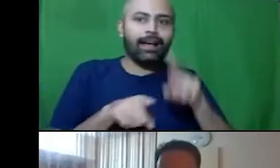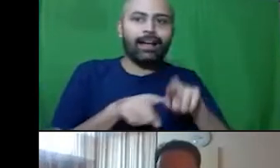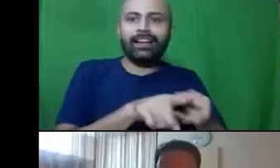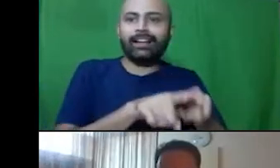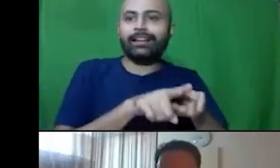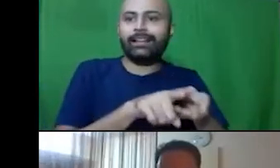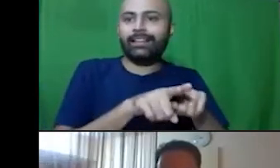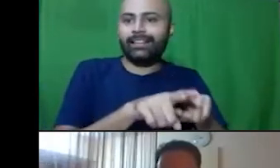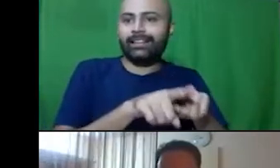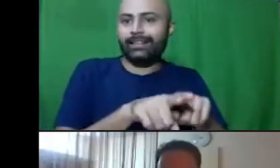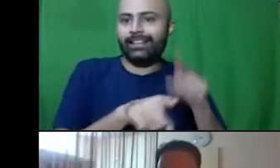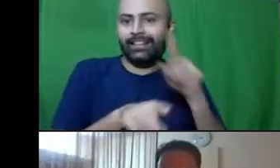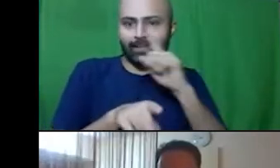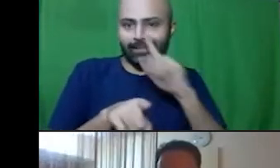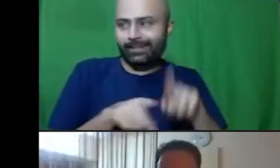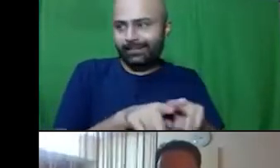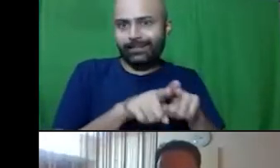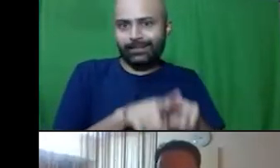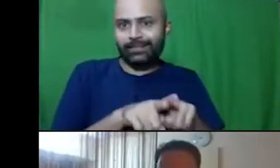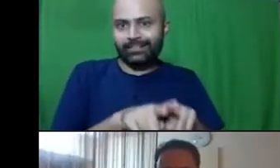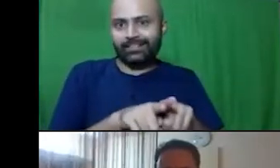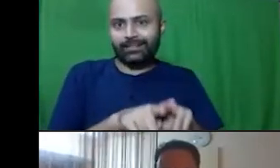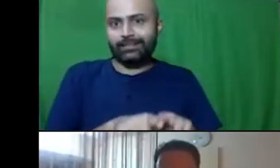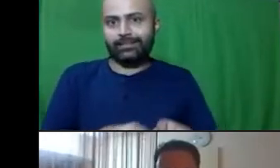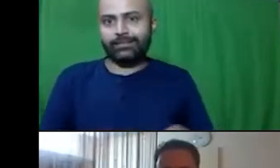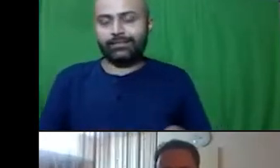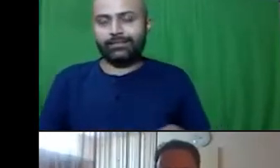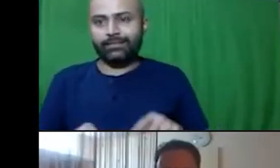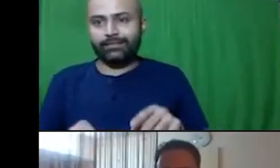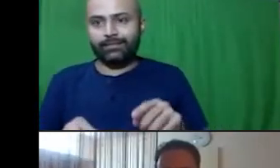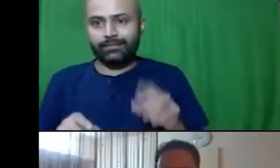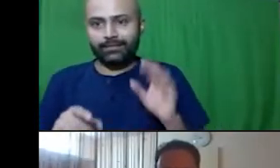boy in a relationship like this way.